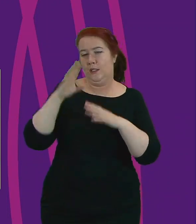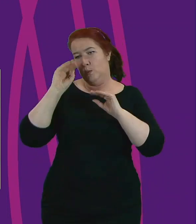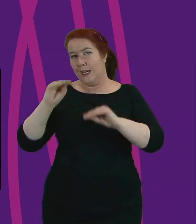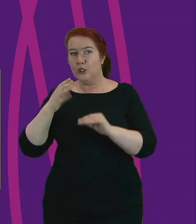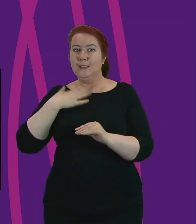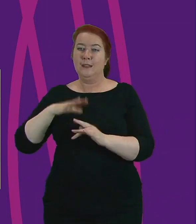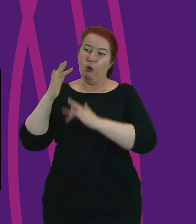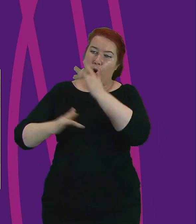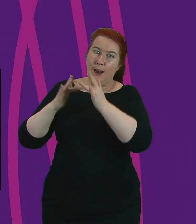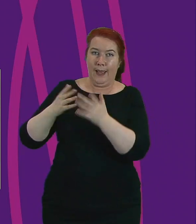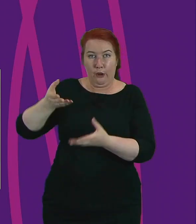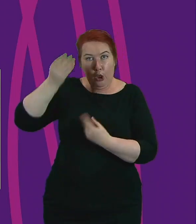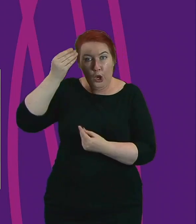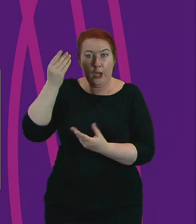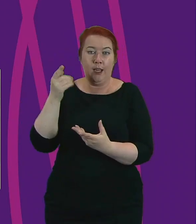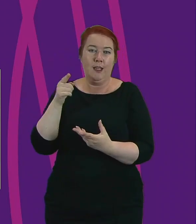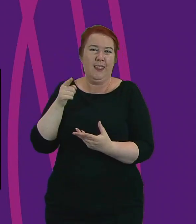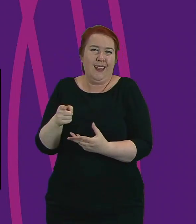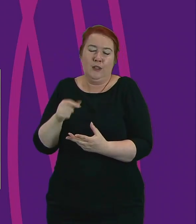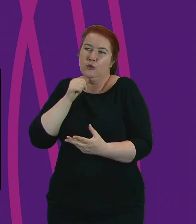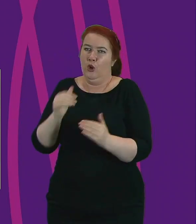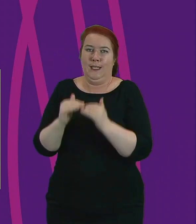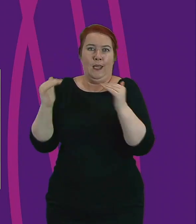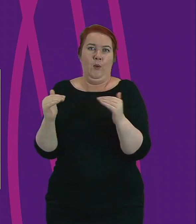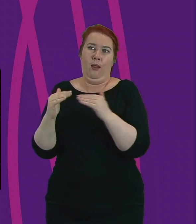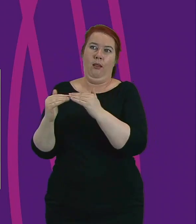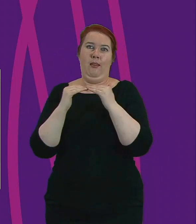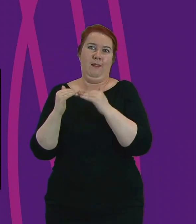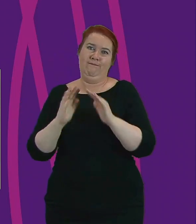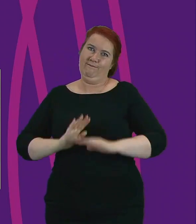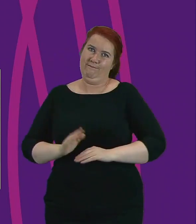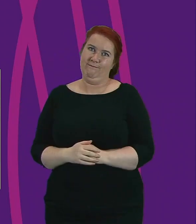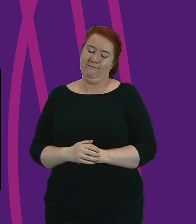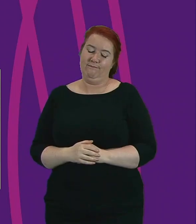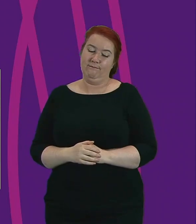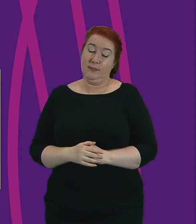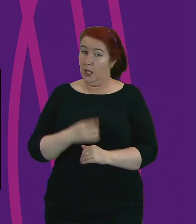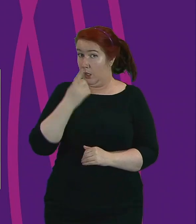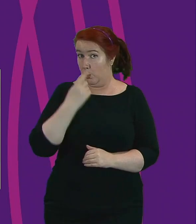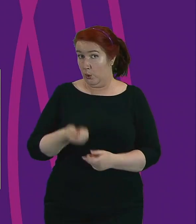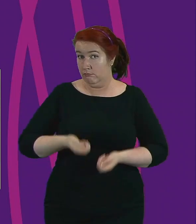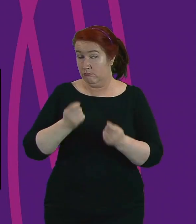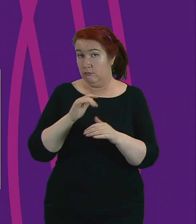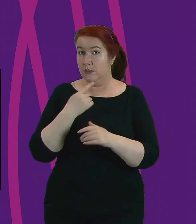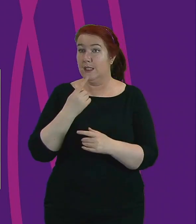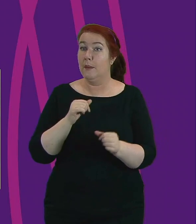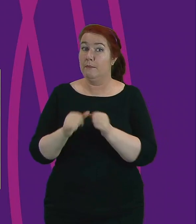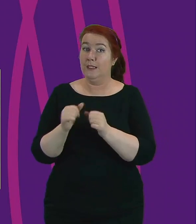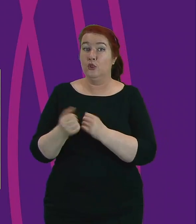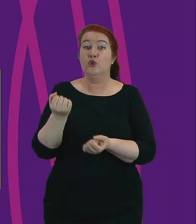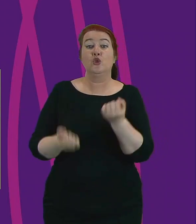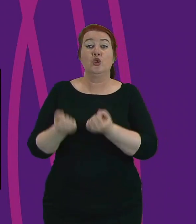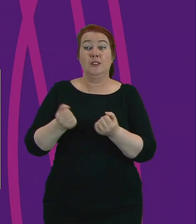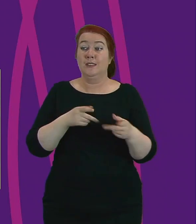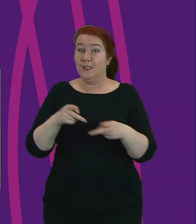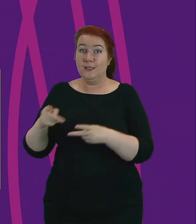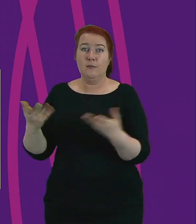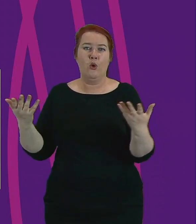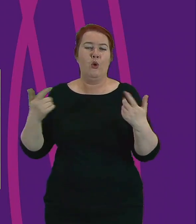and a recognition that that is far from an equal playing field. Similarly, I could highlight the need for better use of technology in the justice system or the welfare